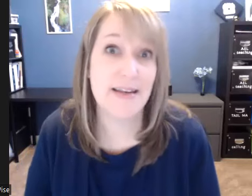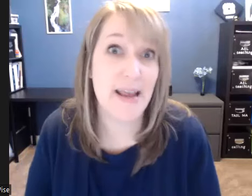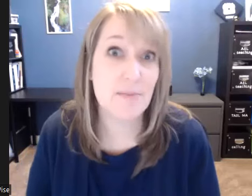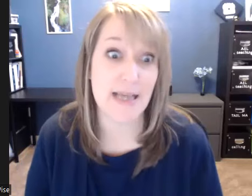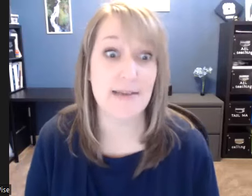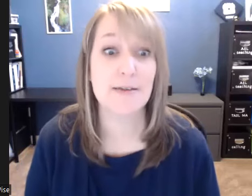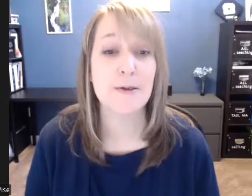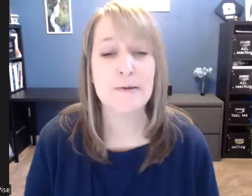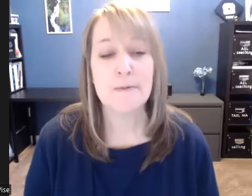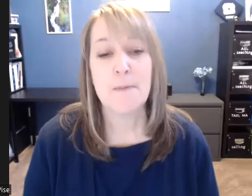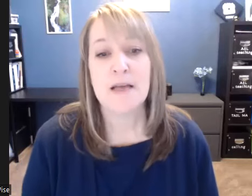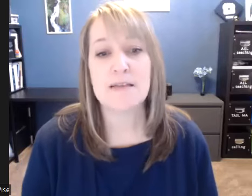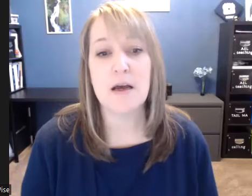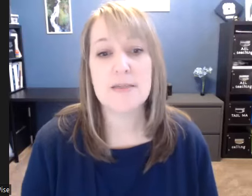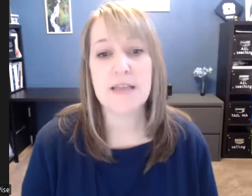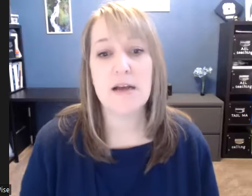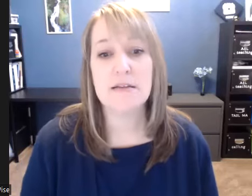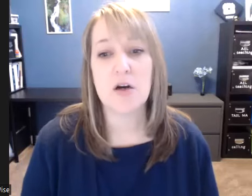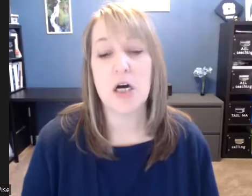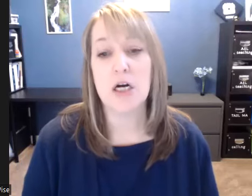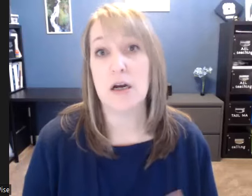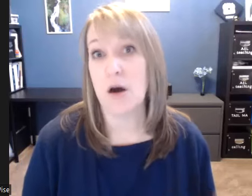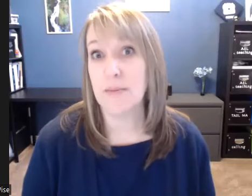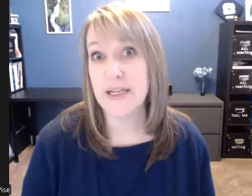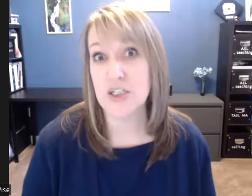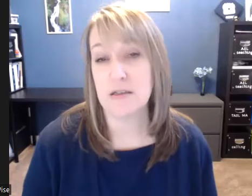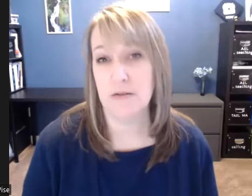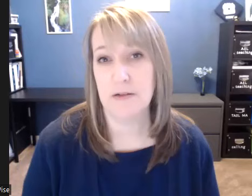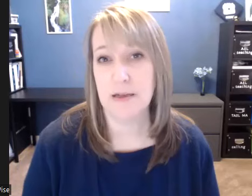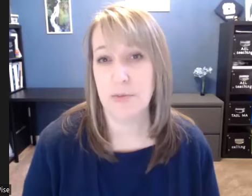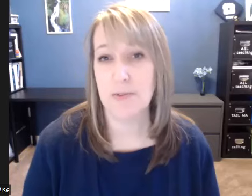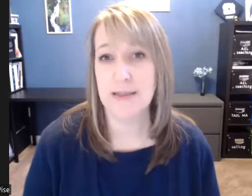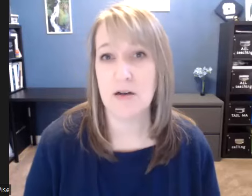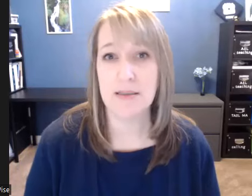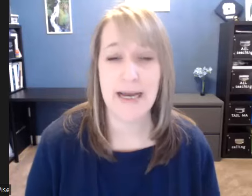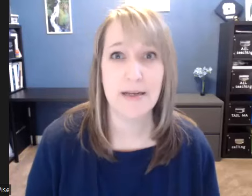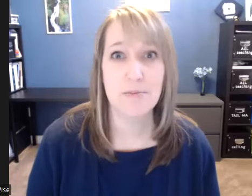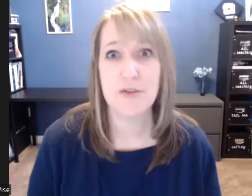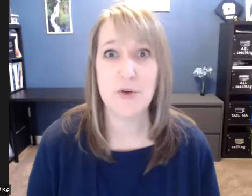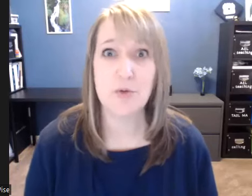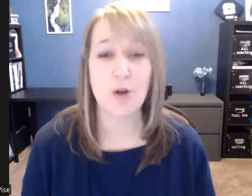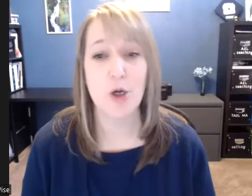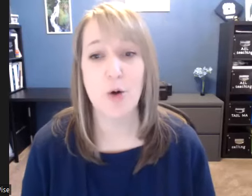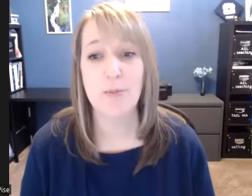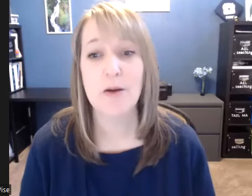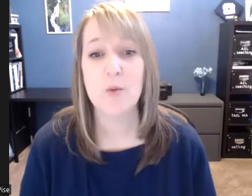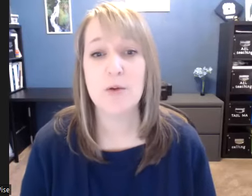name signs. Some signs are a combination. So, for example, a place called Adams Funeral Home would